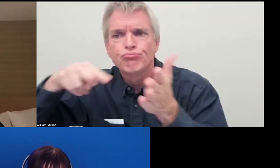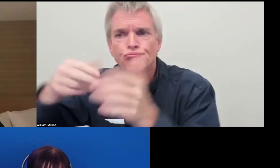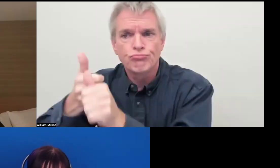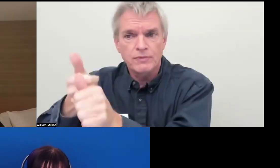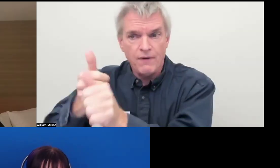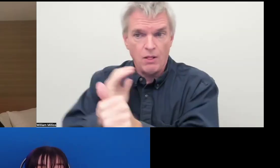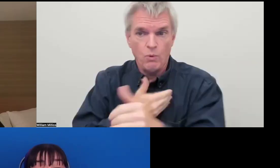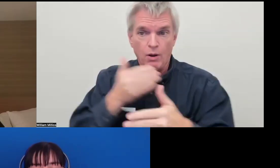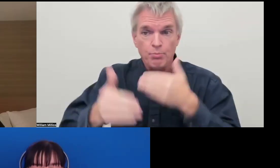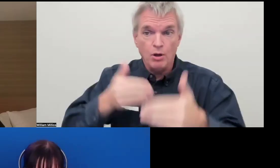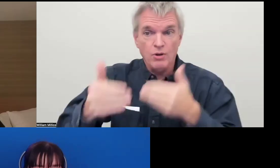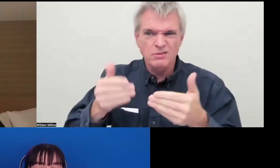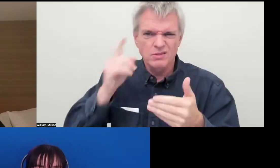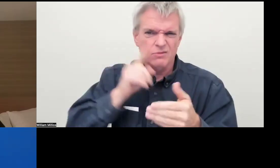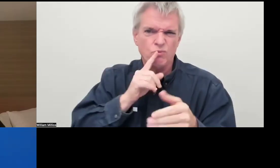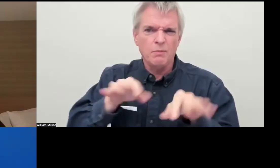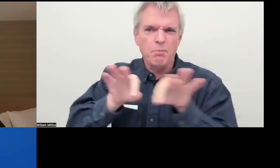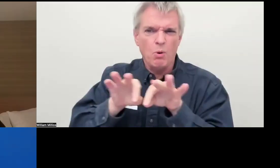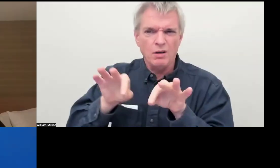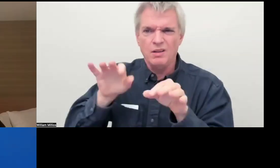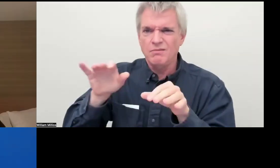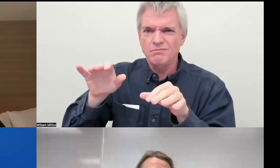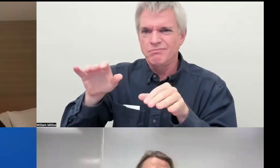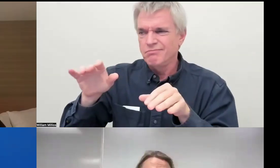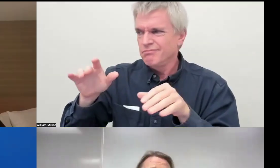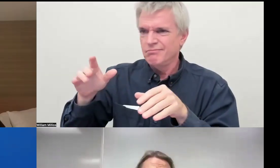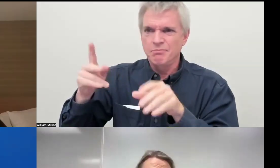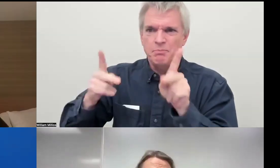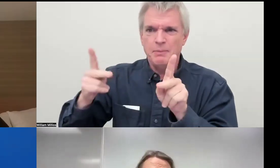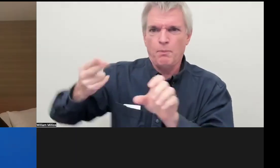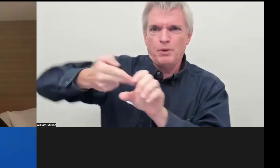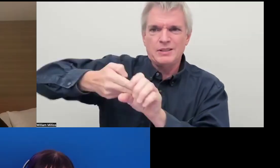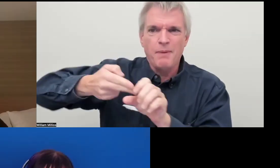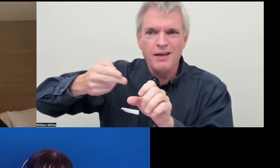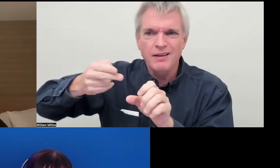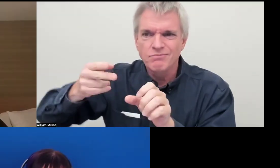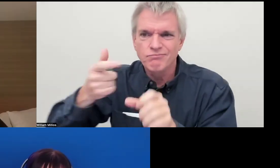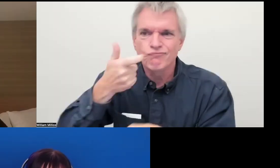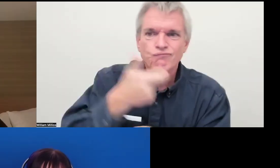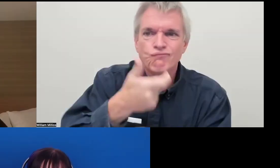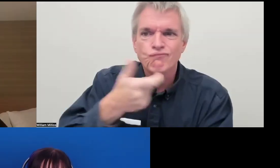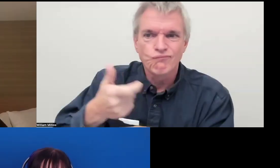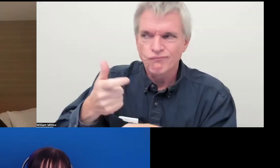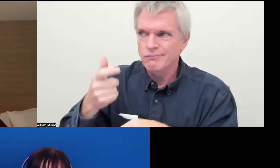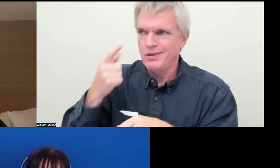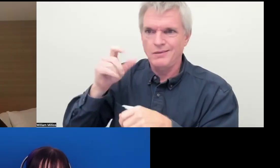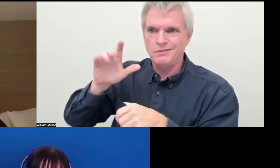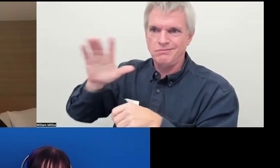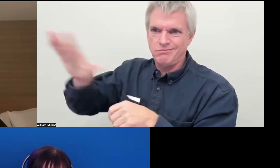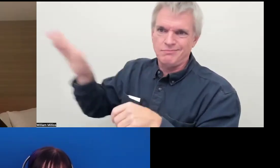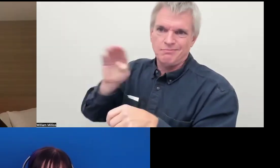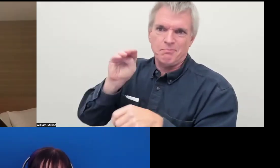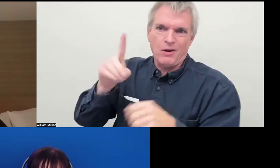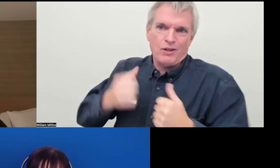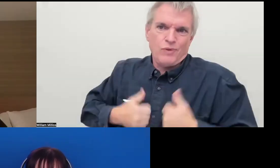missed. Or if we can, sorry, if we can download the recordings so people can catch up on what they may have missed and people who